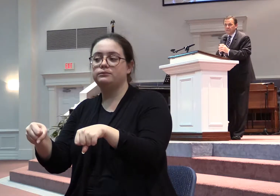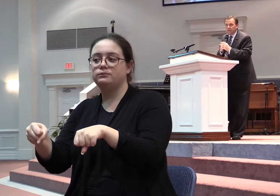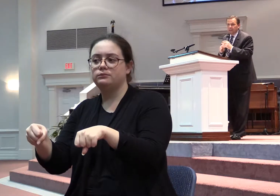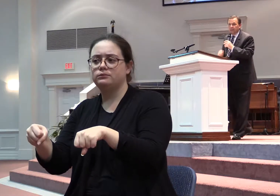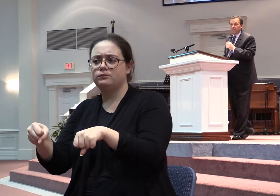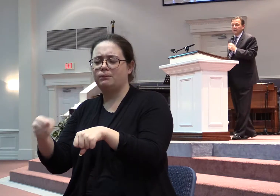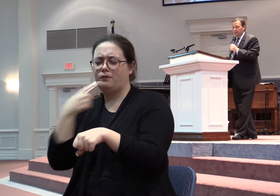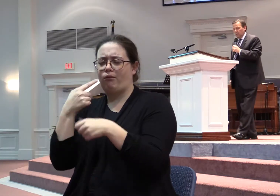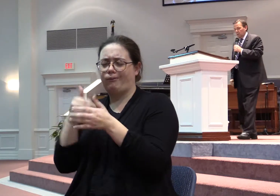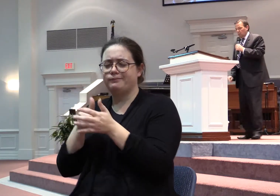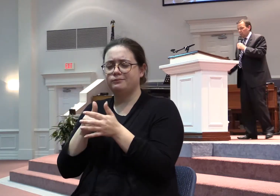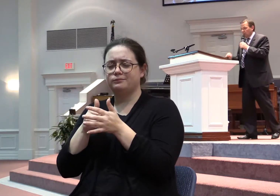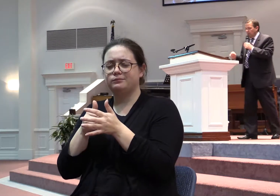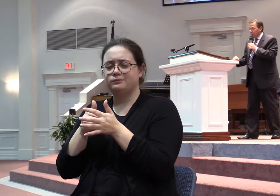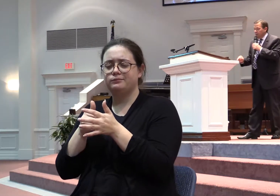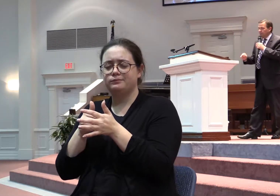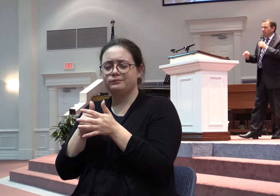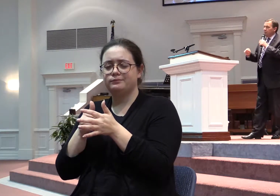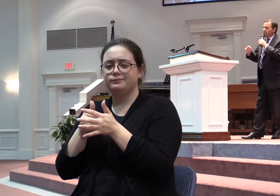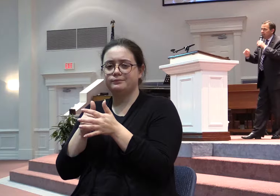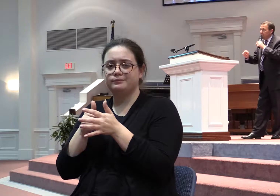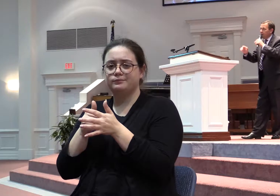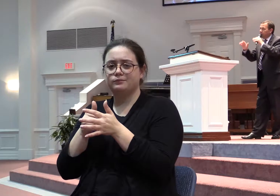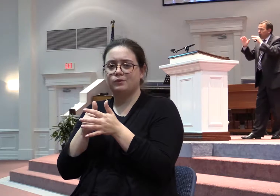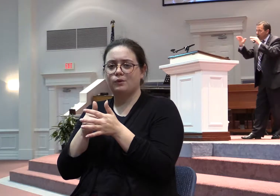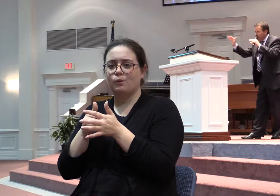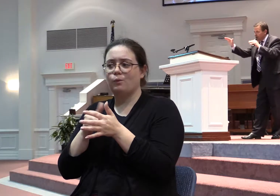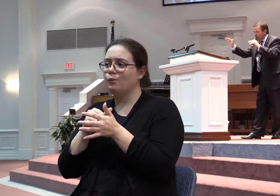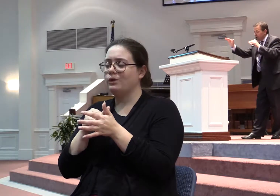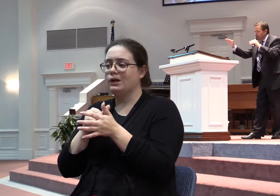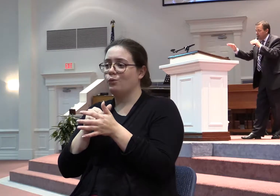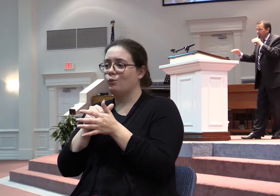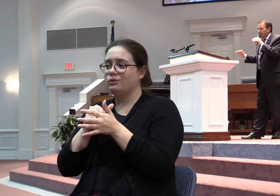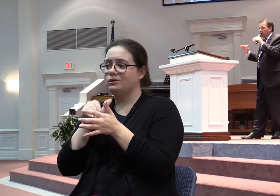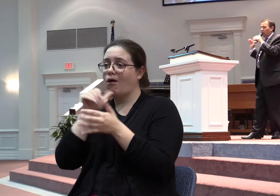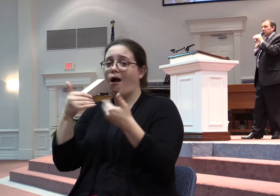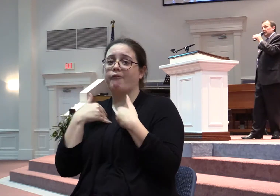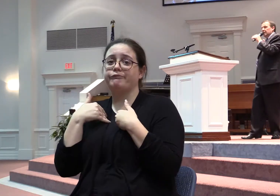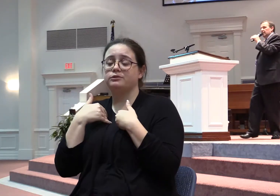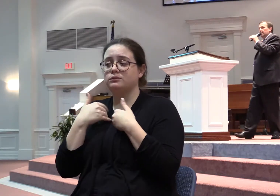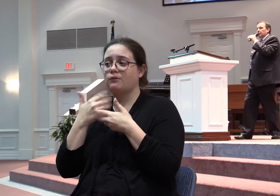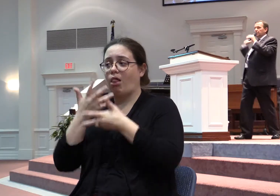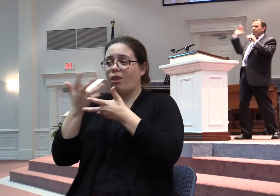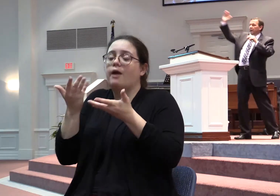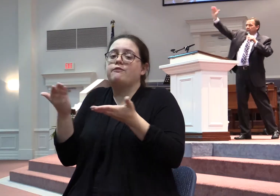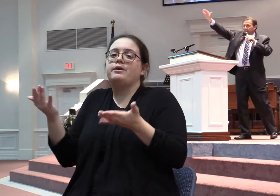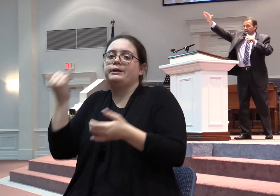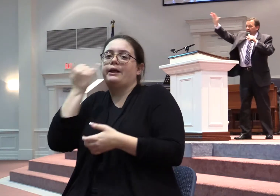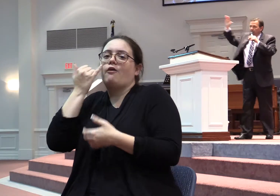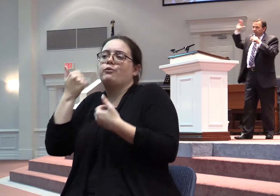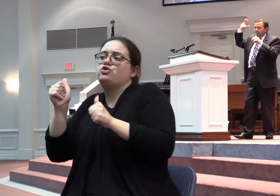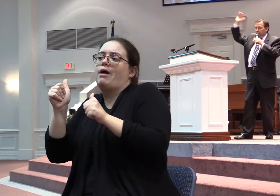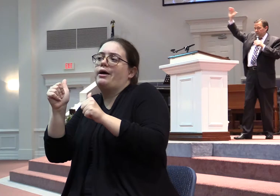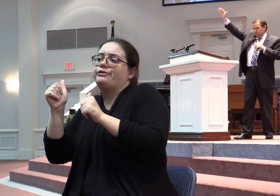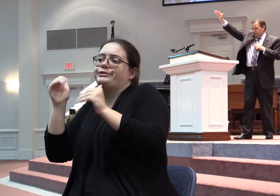Let me say that again. We will live beneath our privilege if we're always trying to live above